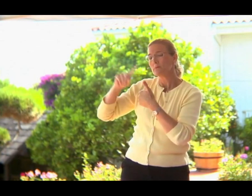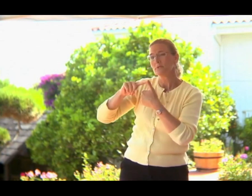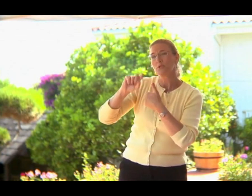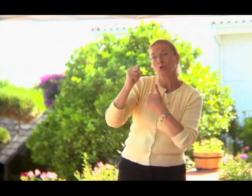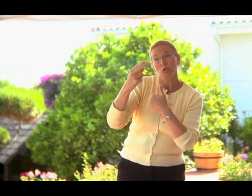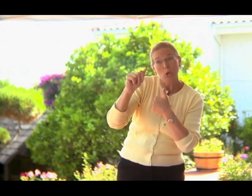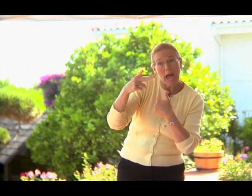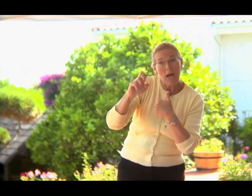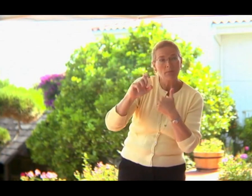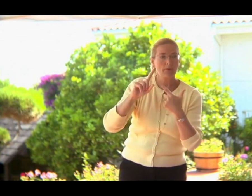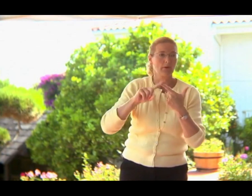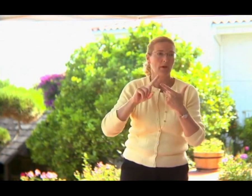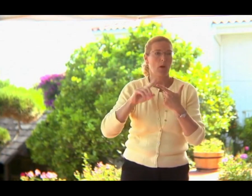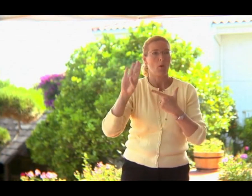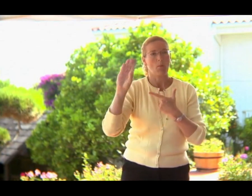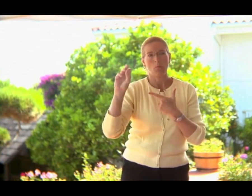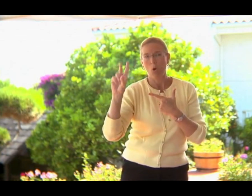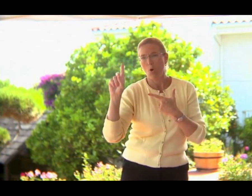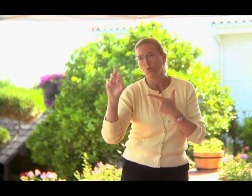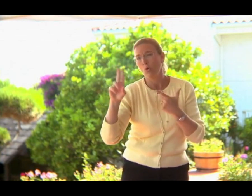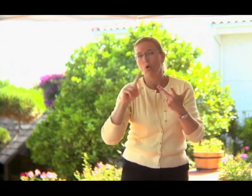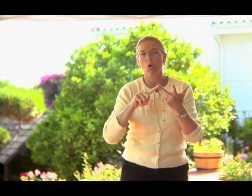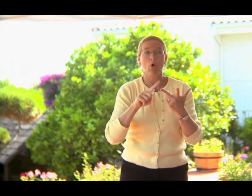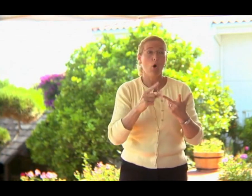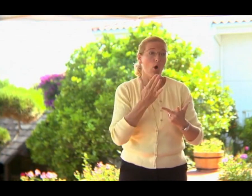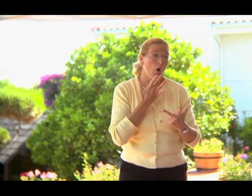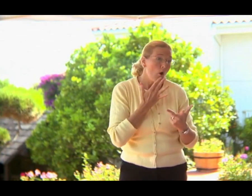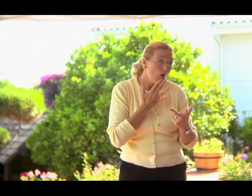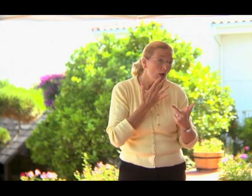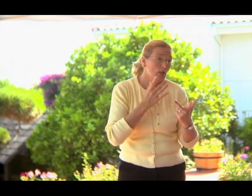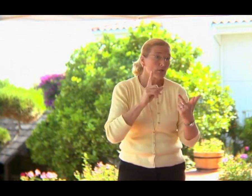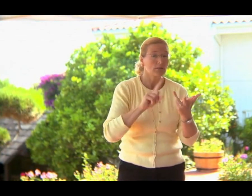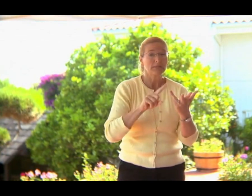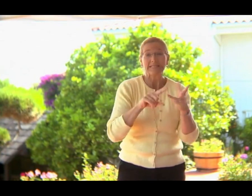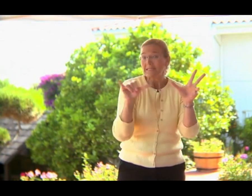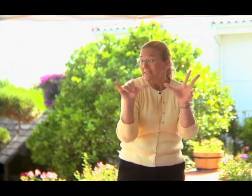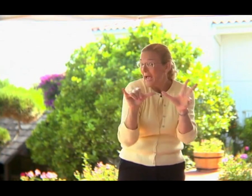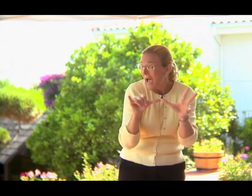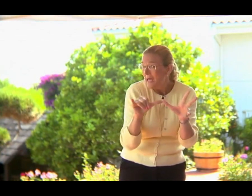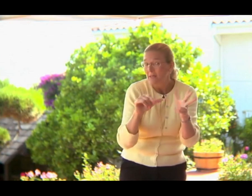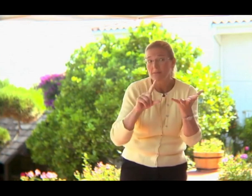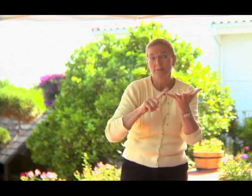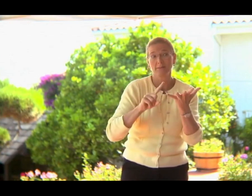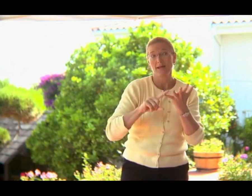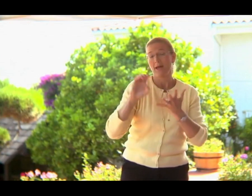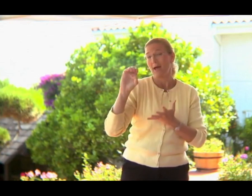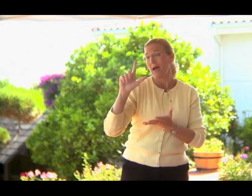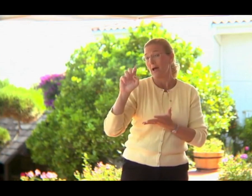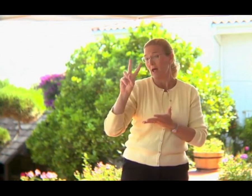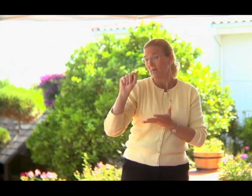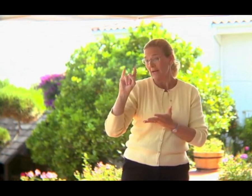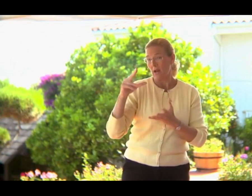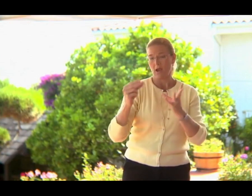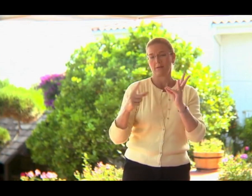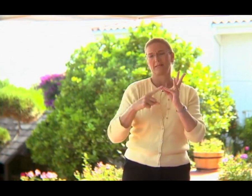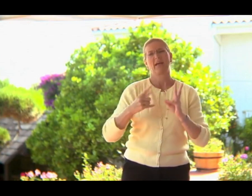Write down on your diagram the shape, border, color, size, elevation, and feeling of each of your moles today.